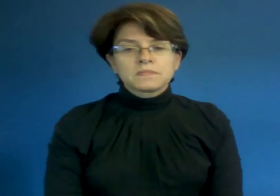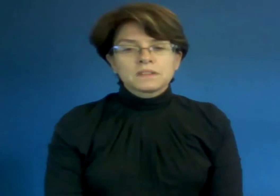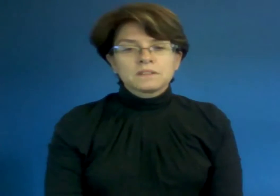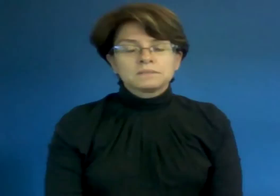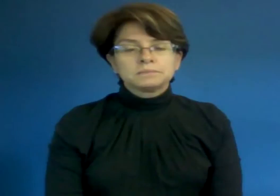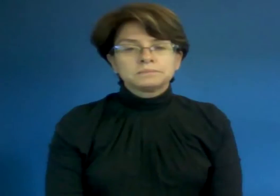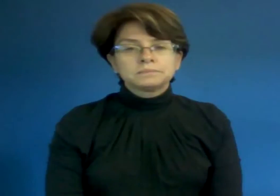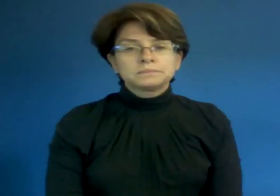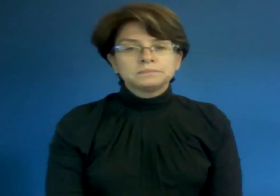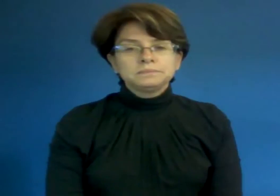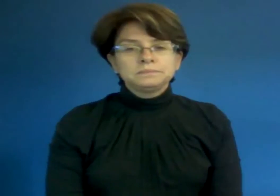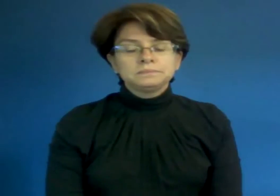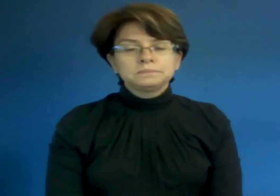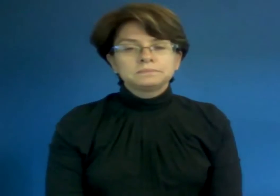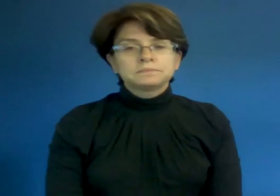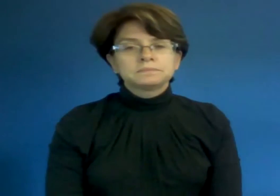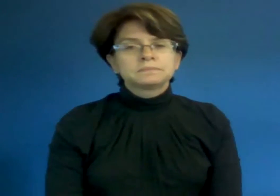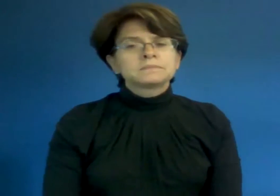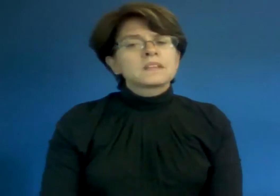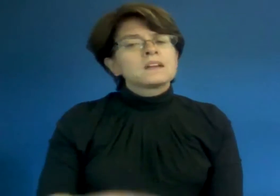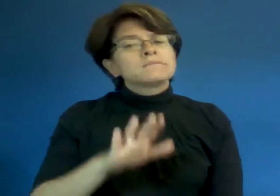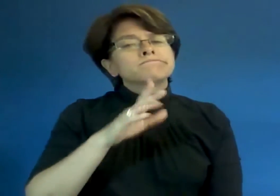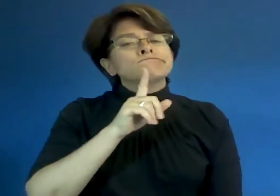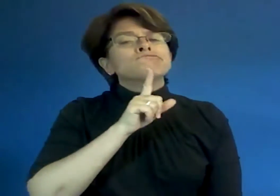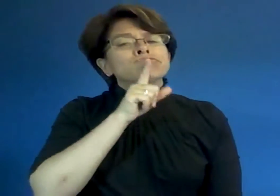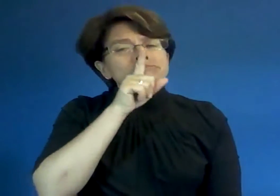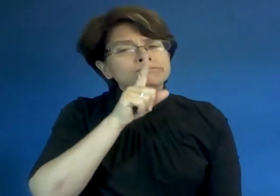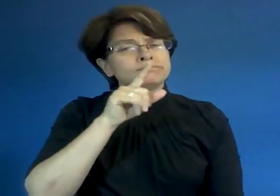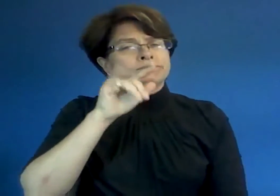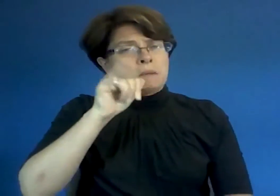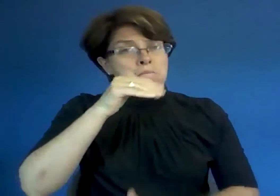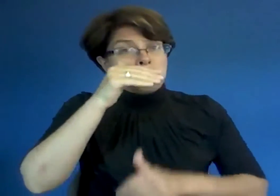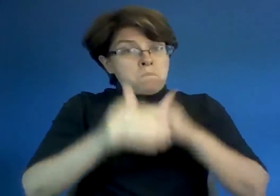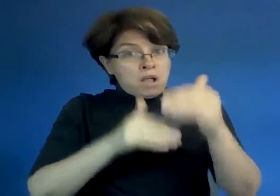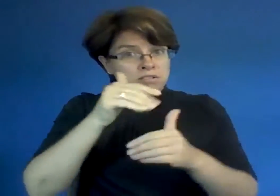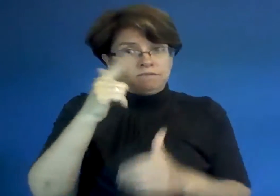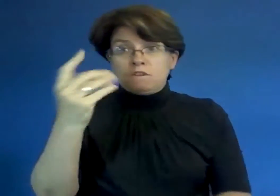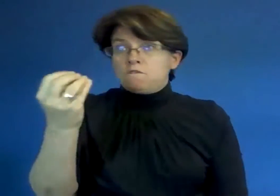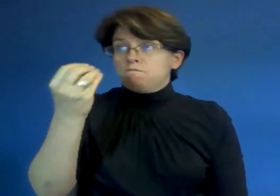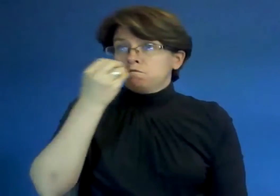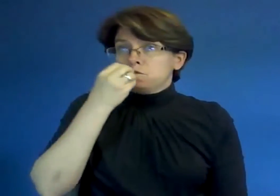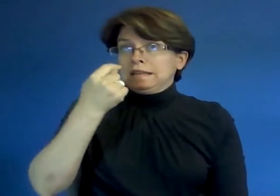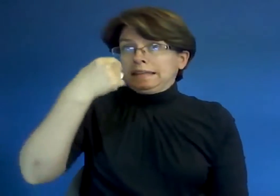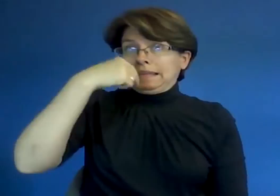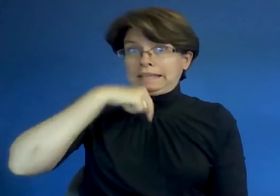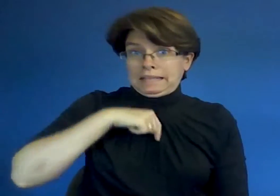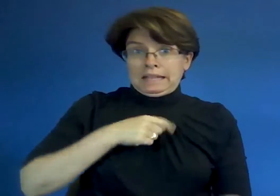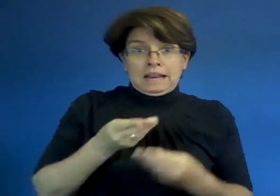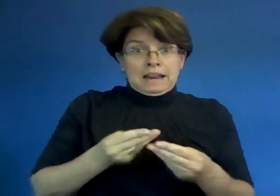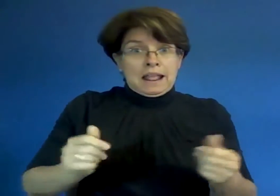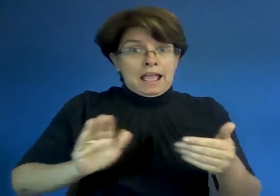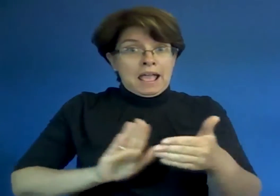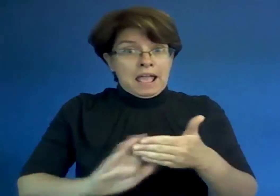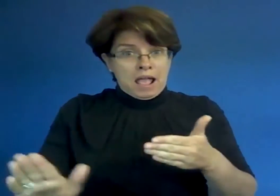30 feet in length that starts at the mouth and ends at the anus. The alimentary canal consists of an oral cavity, a